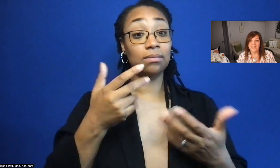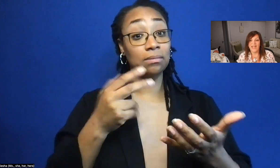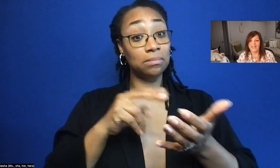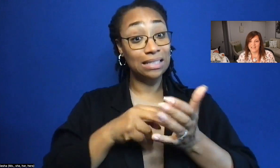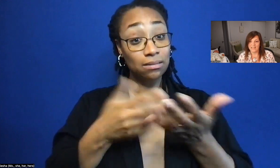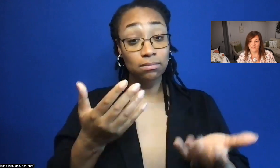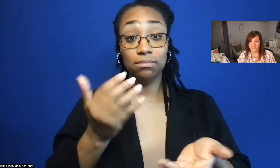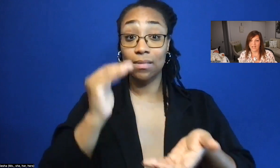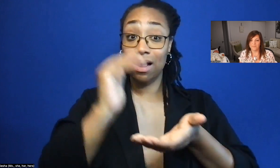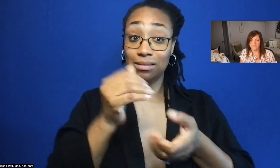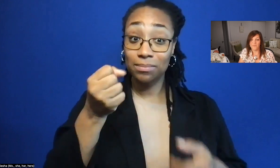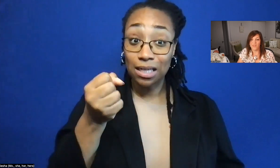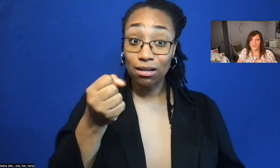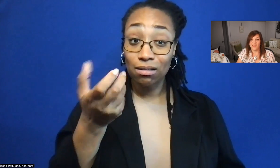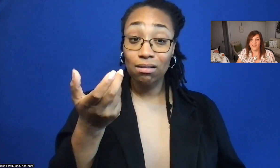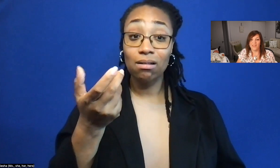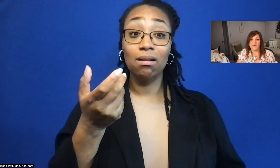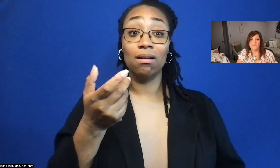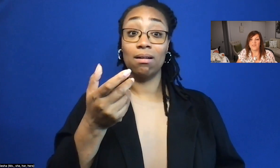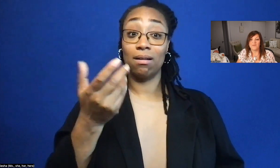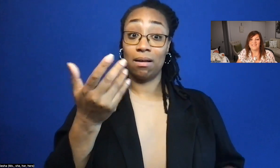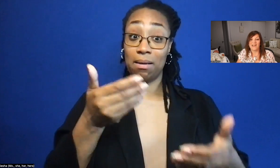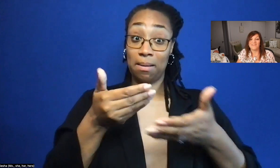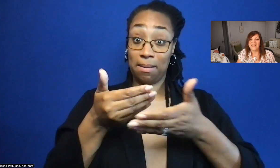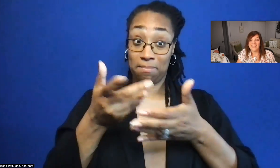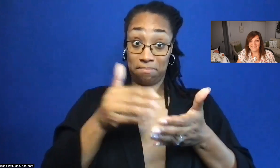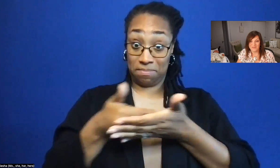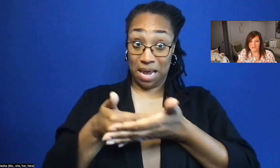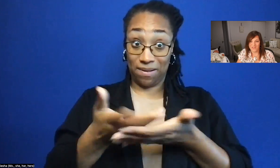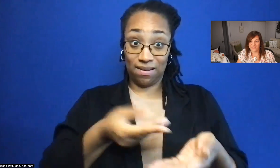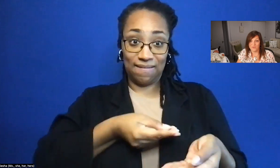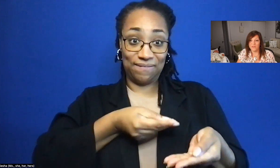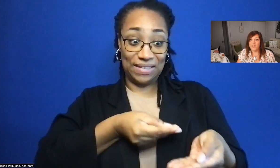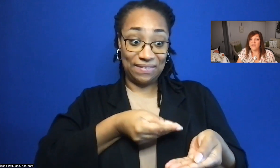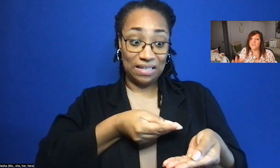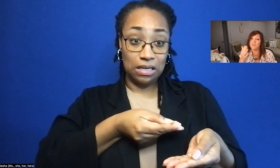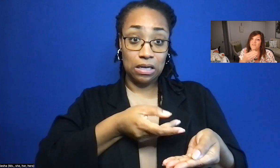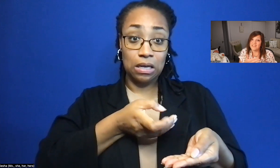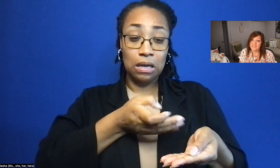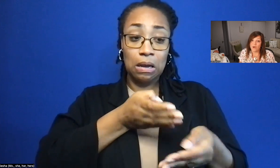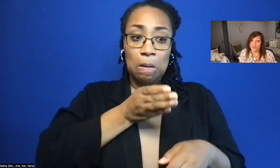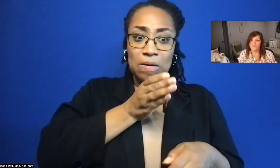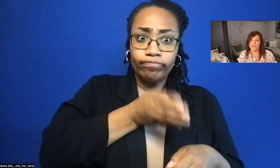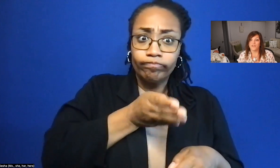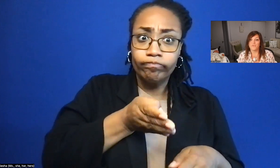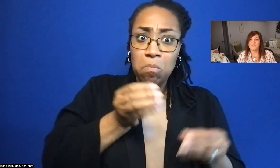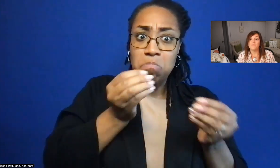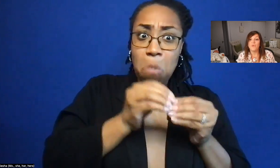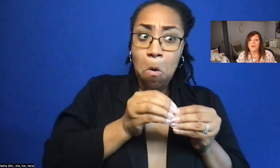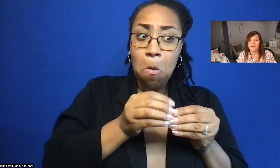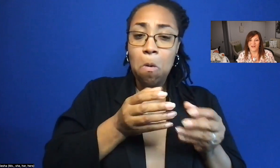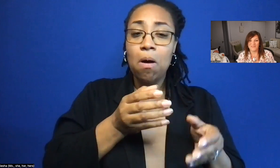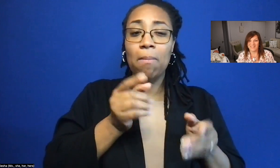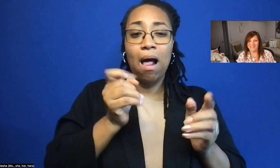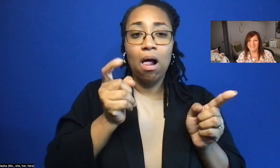breast at any given time. Babies have less milk available, so they feed smaller volumes